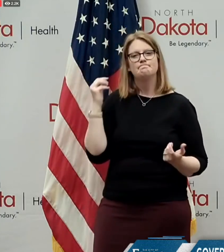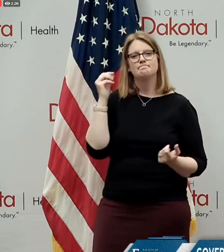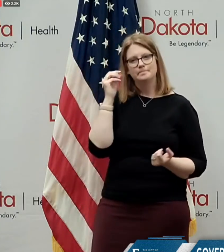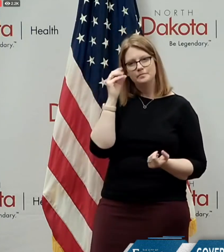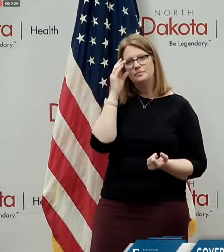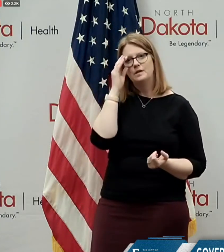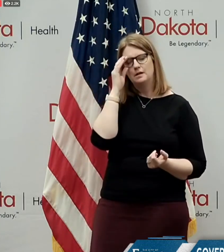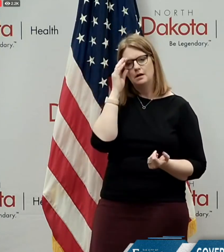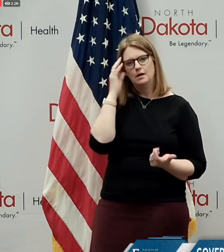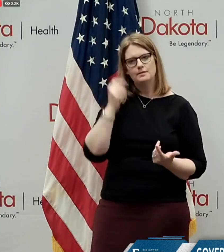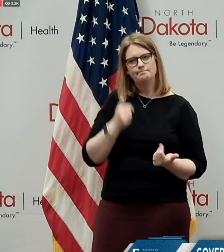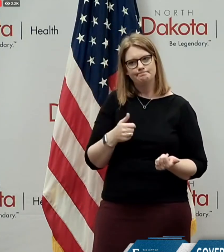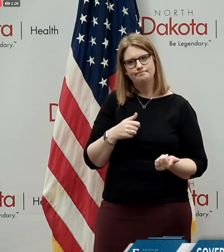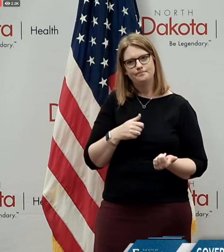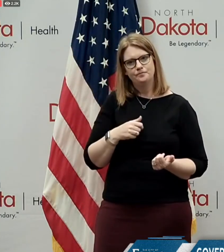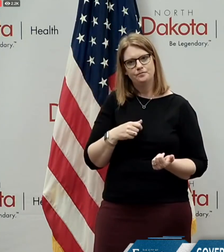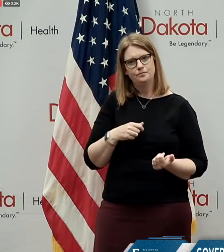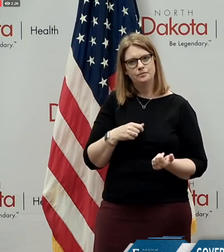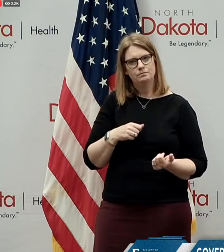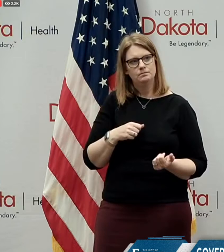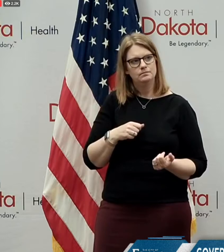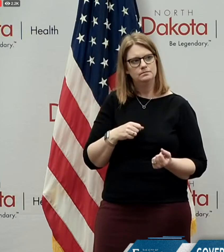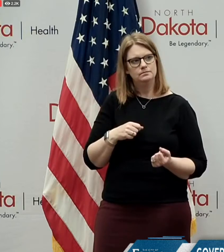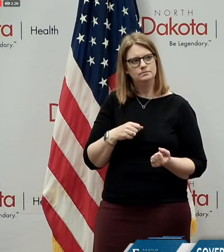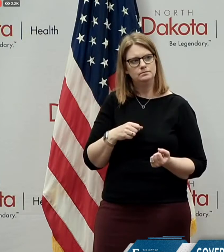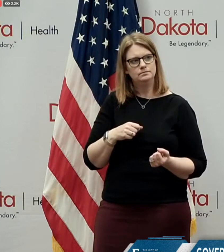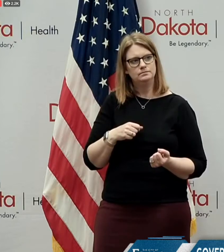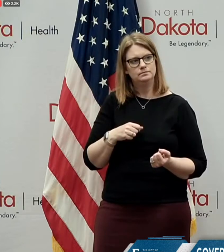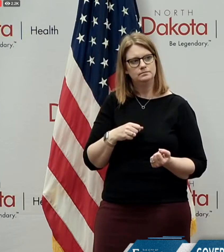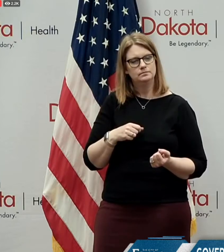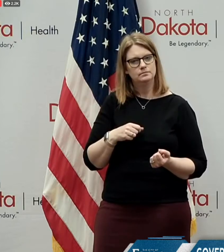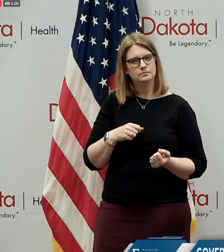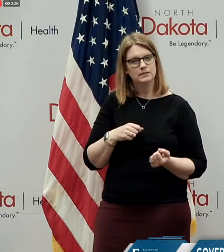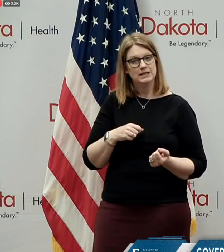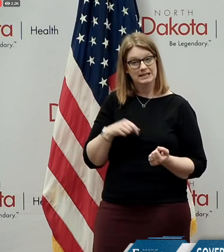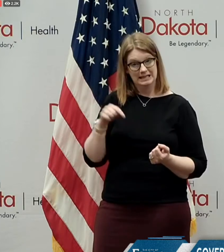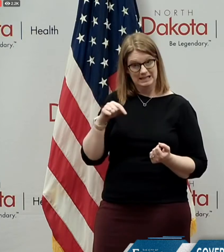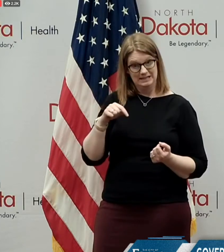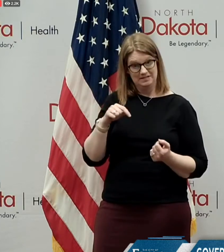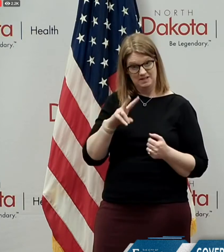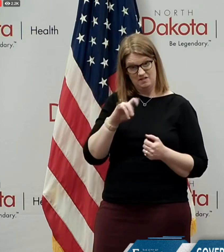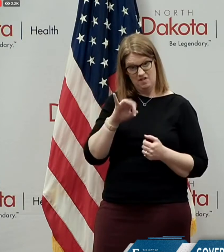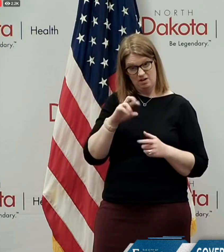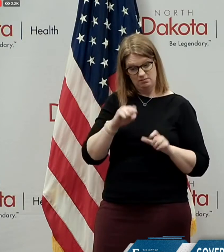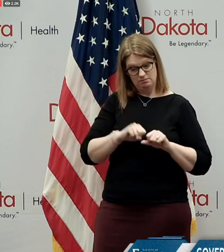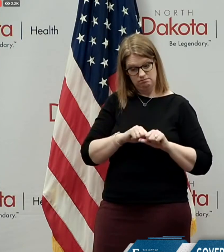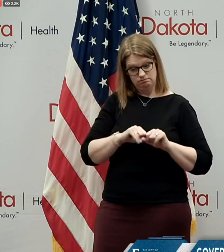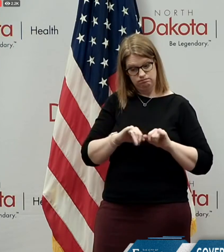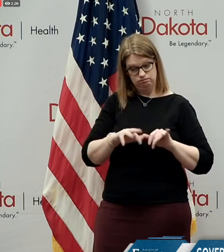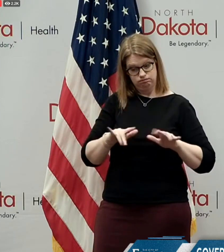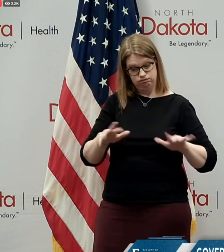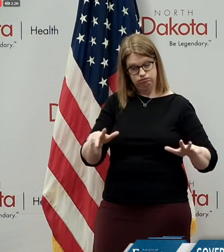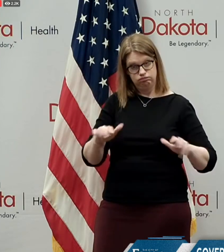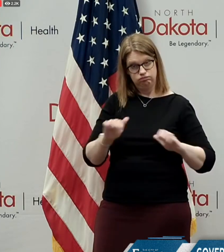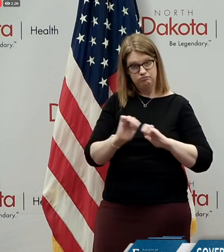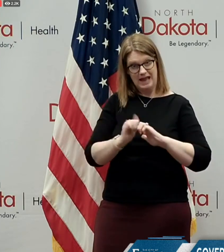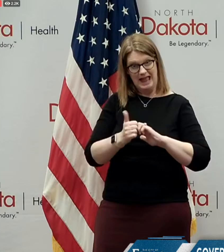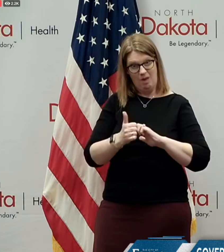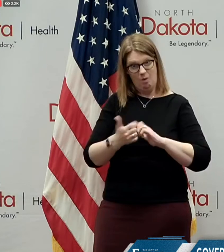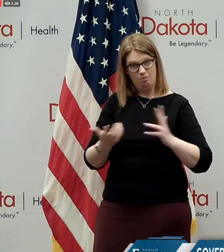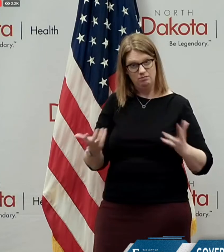things we do know is that when one of the ways that this is spread of course, is